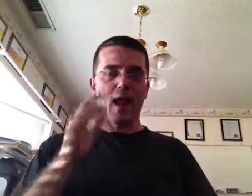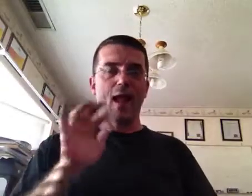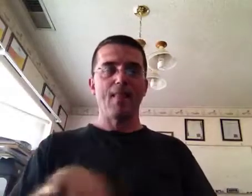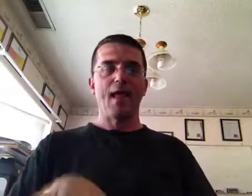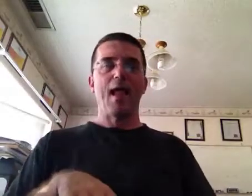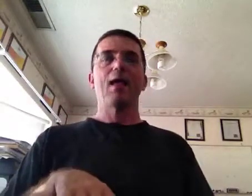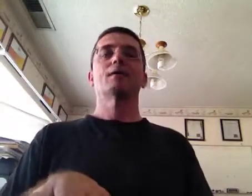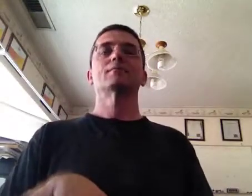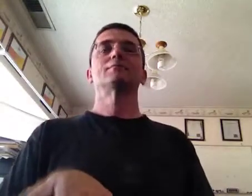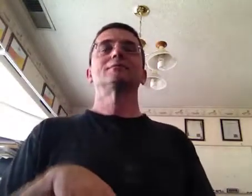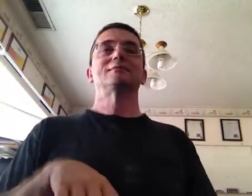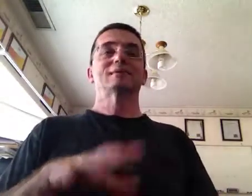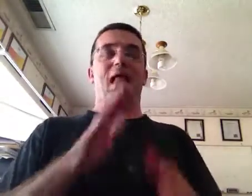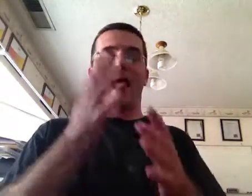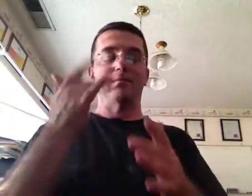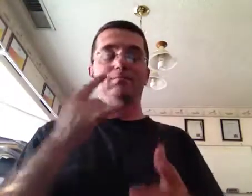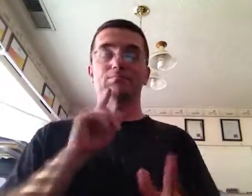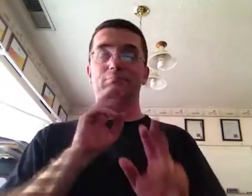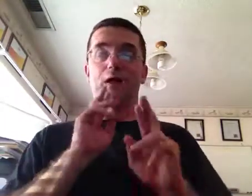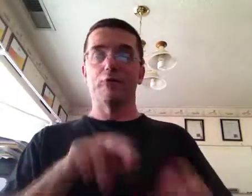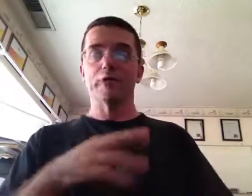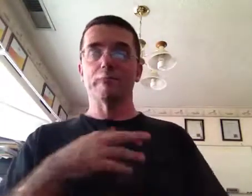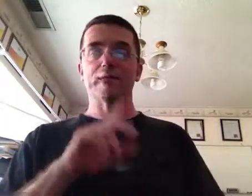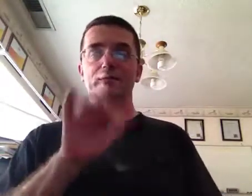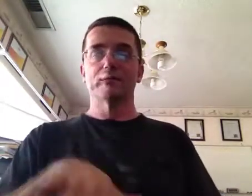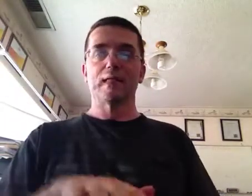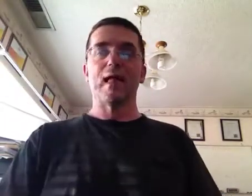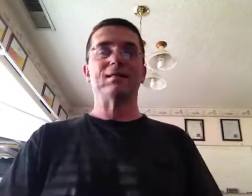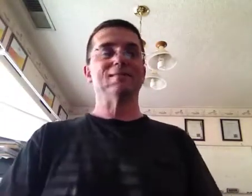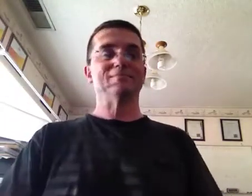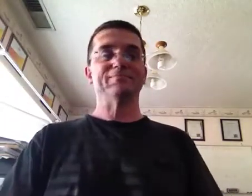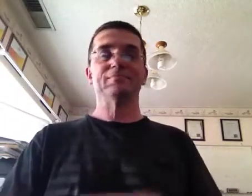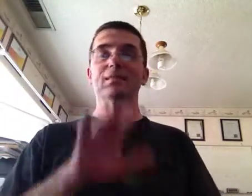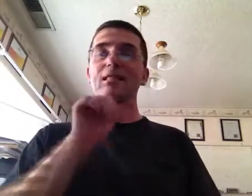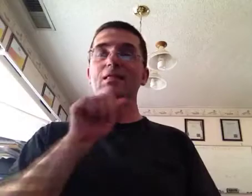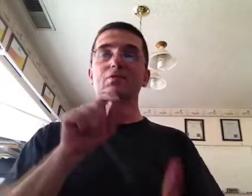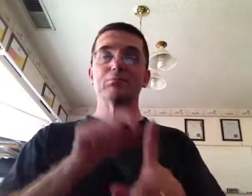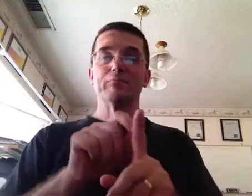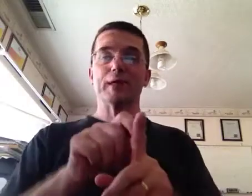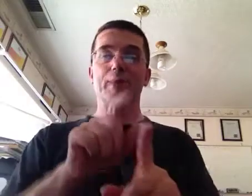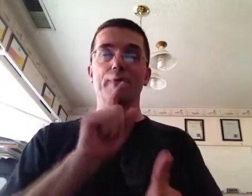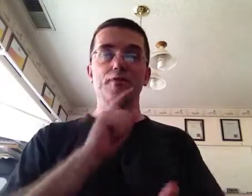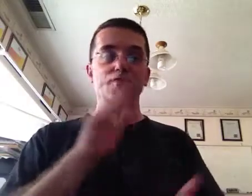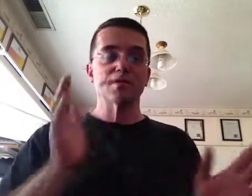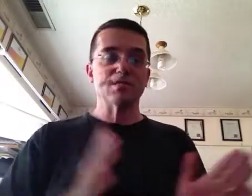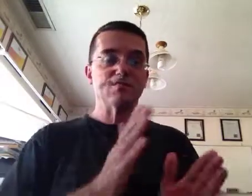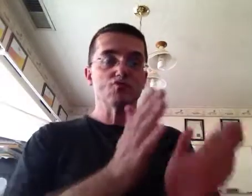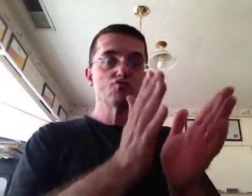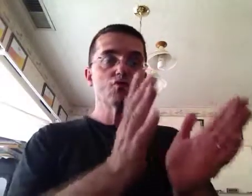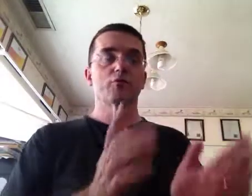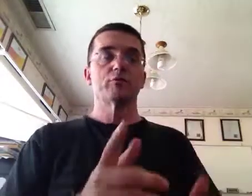so melodramatic in my response to this, is to not pick on him, but to give you courage and see the absurdity of the way he's